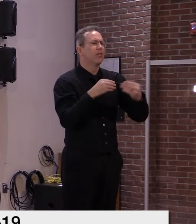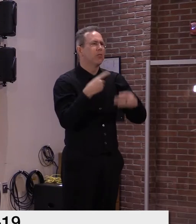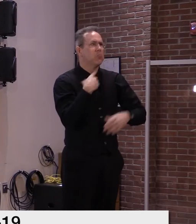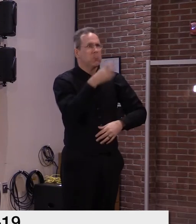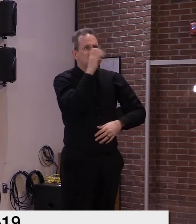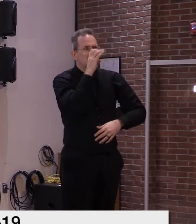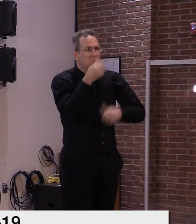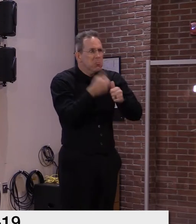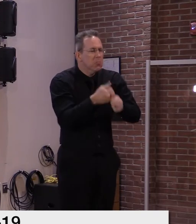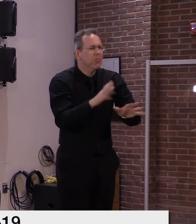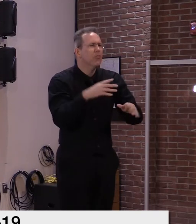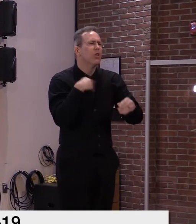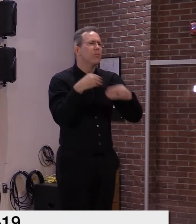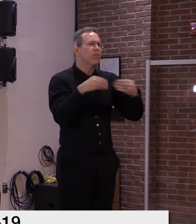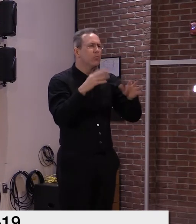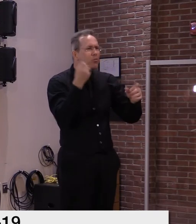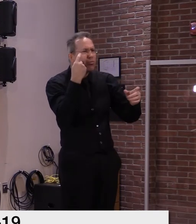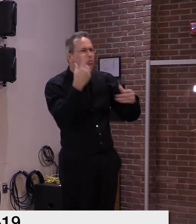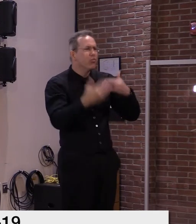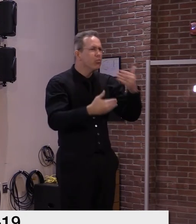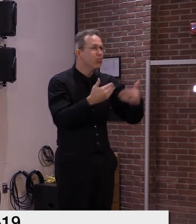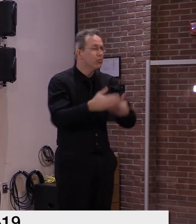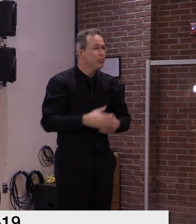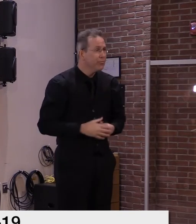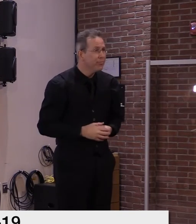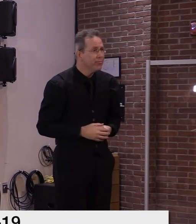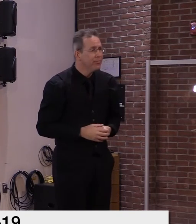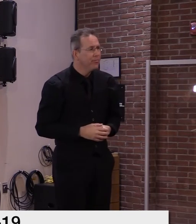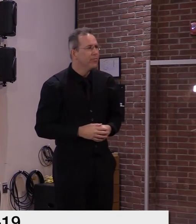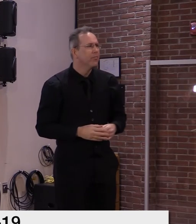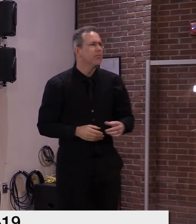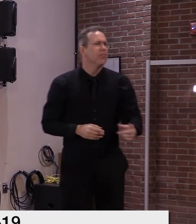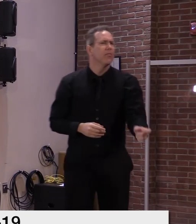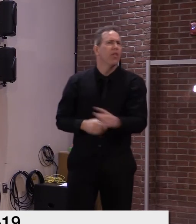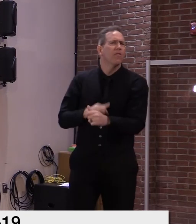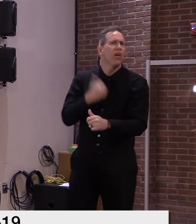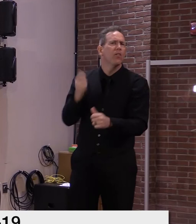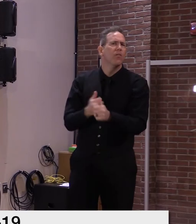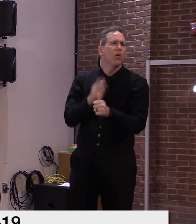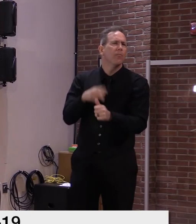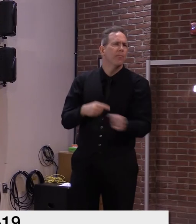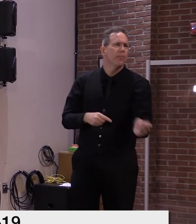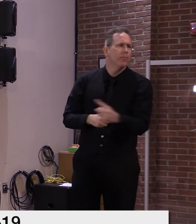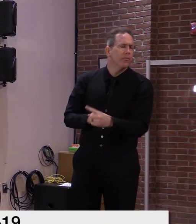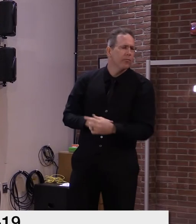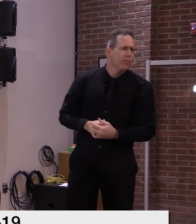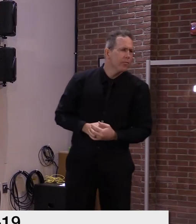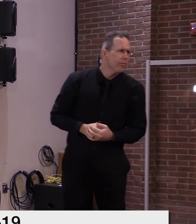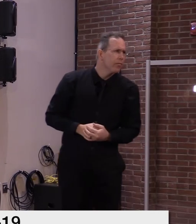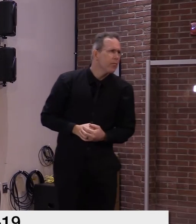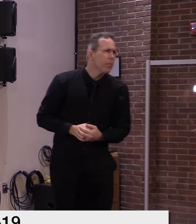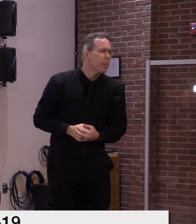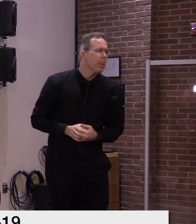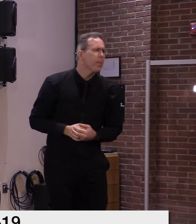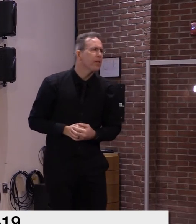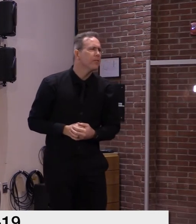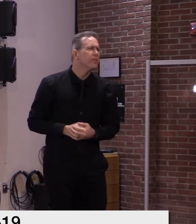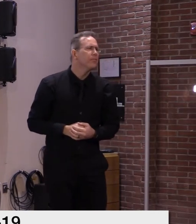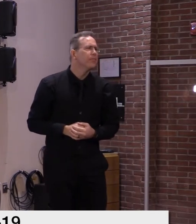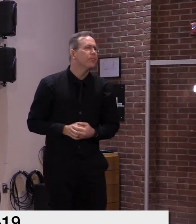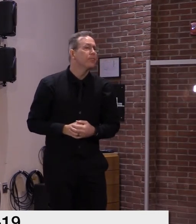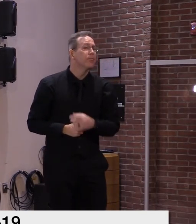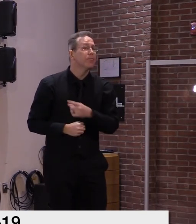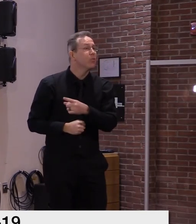Gotcha. But my last question was, and when you mentioned the recovery plan, you said there were three focus areas in the